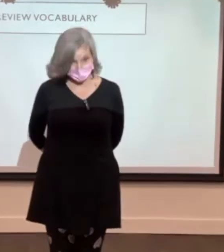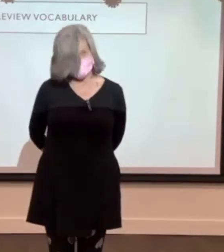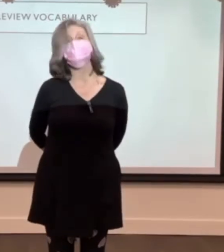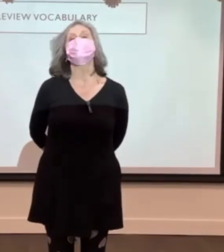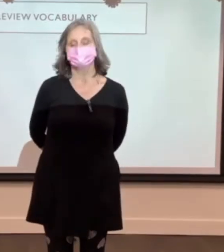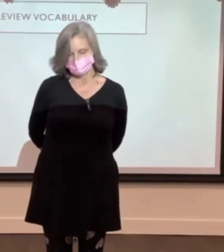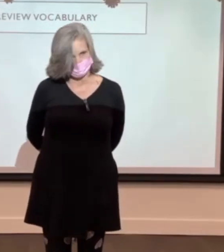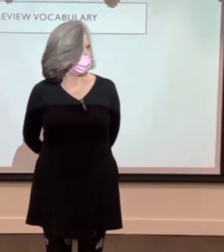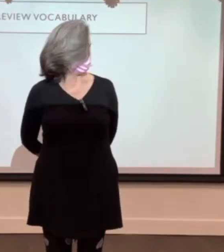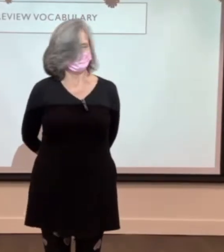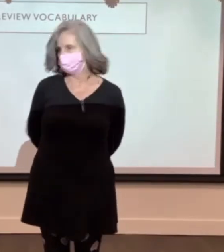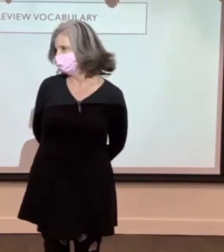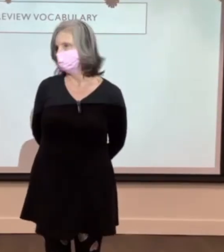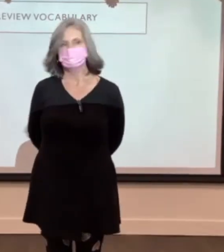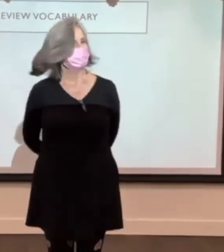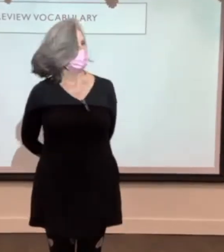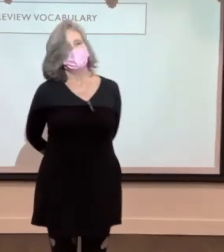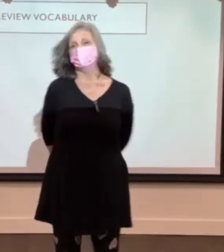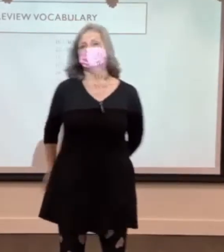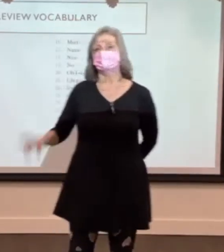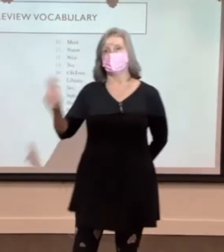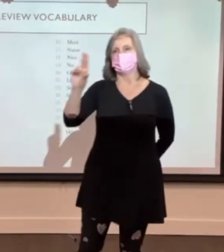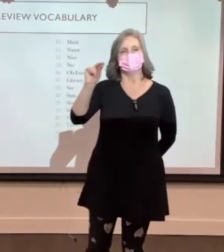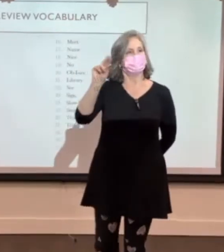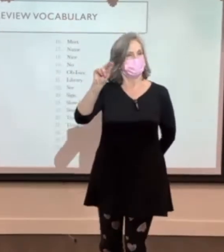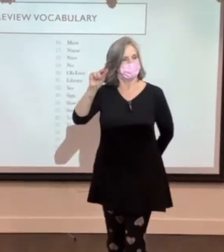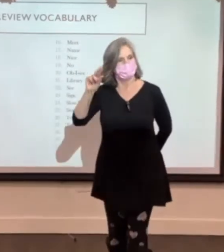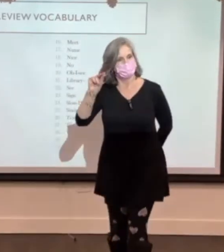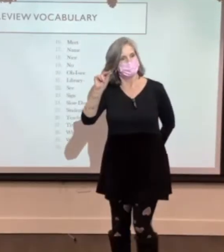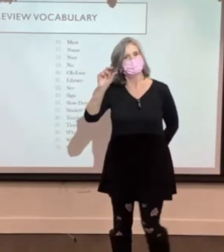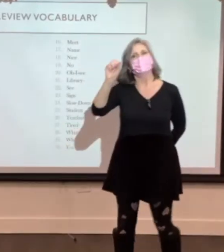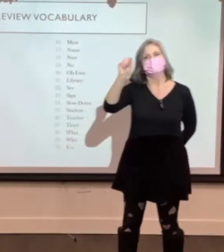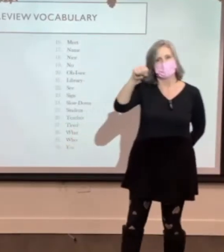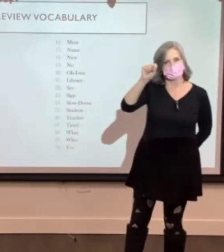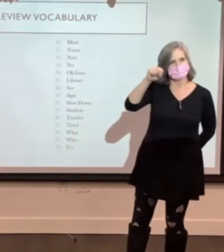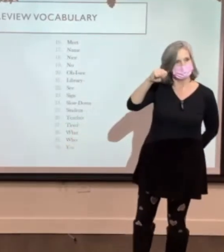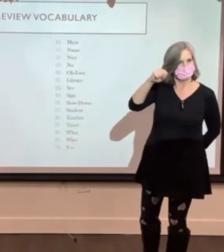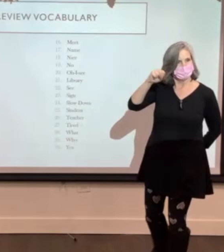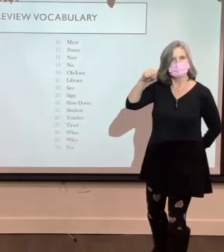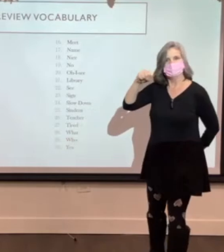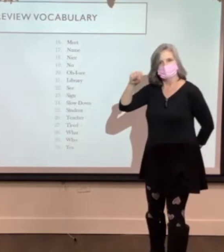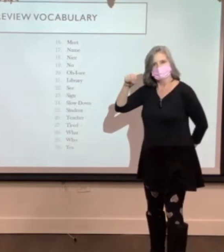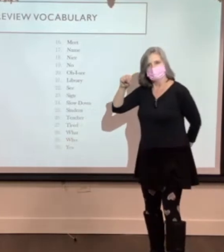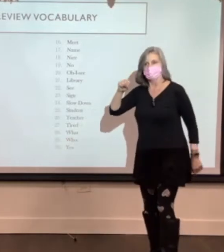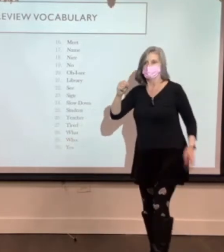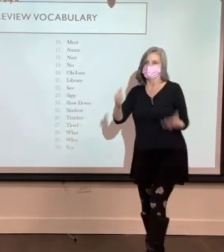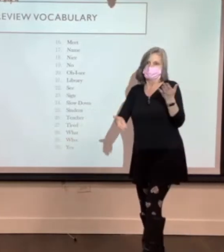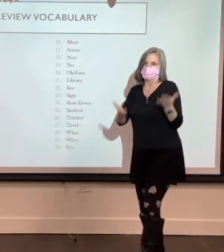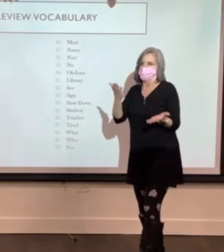Yes, no. Of course, the sign is no and yes. And then, of course, I didn't add